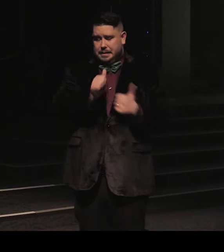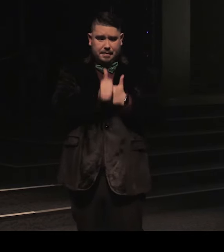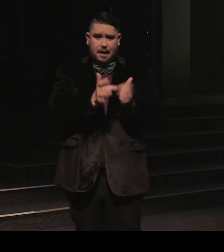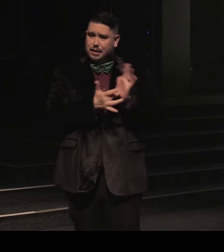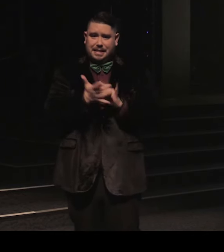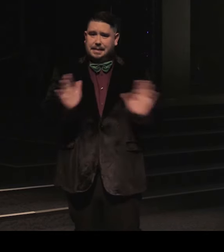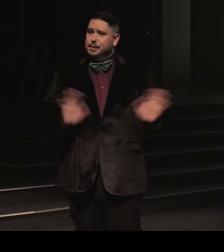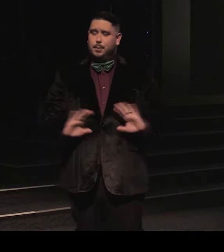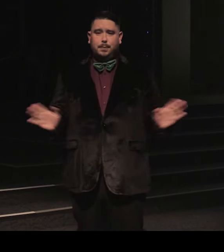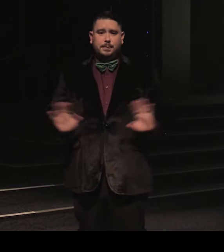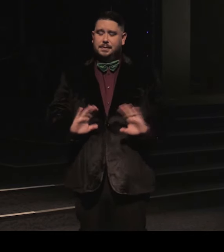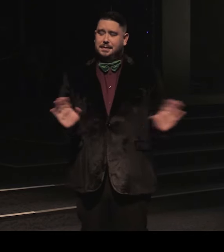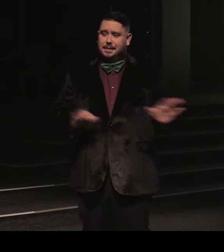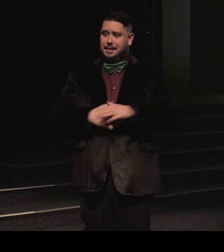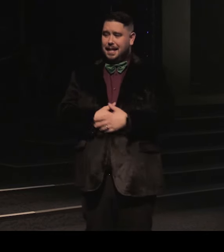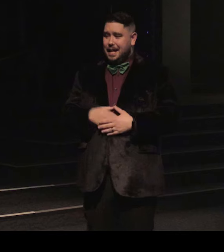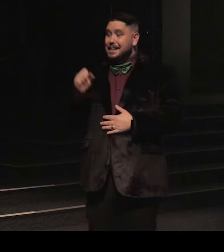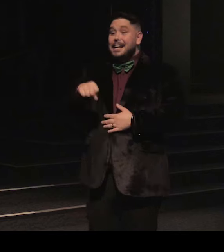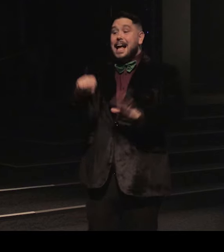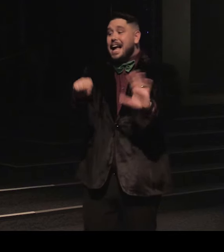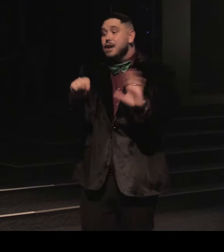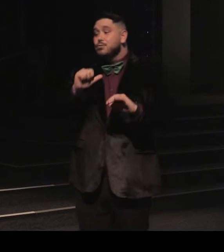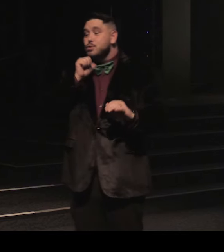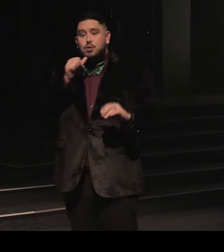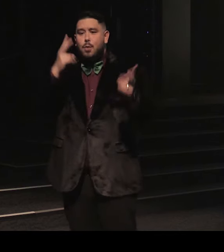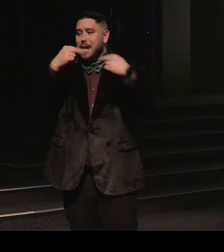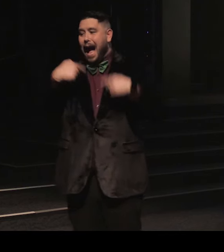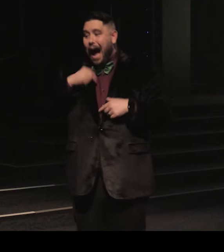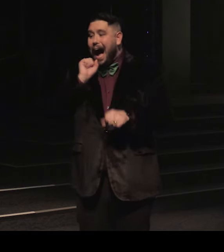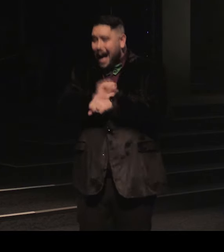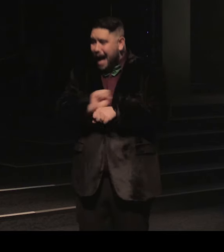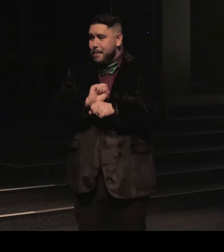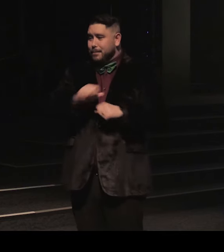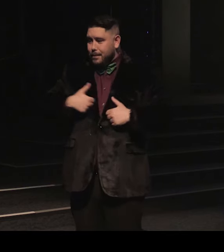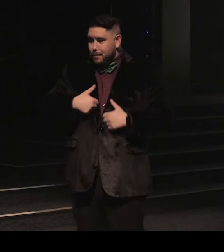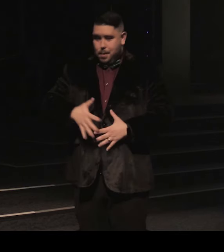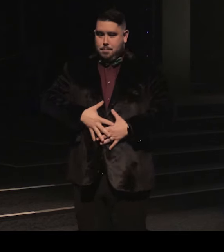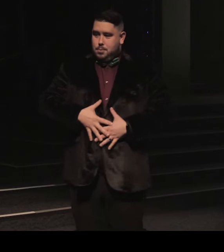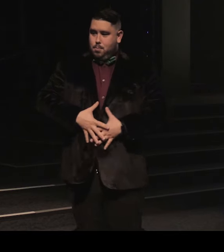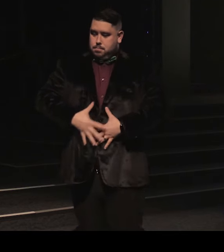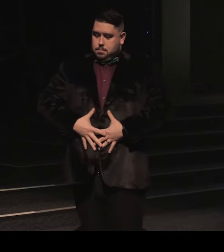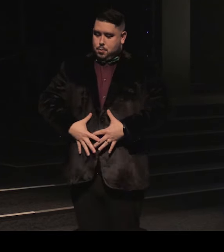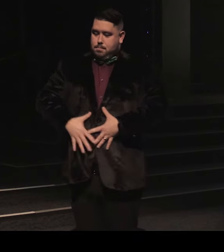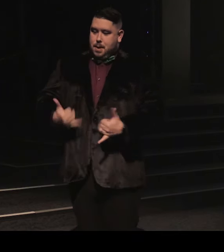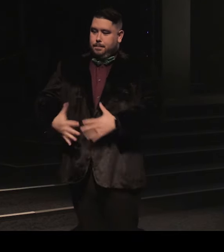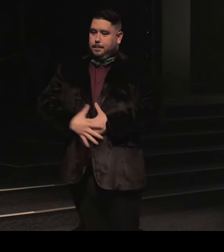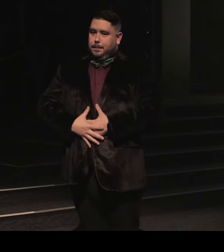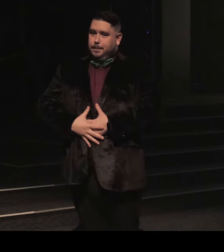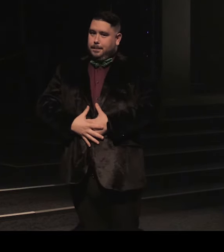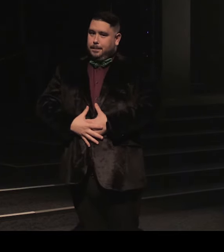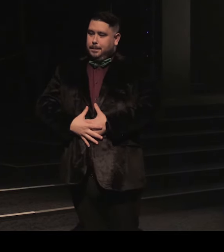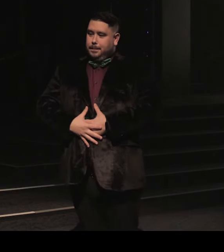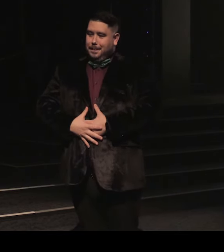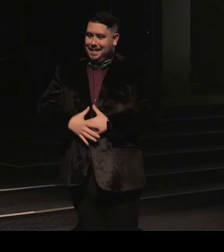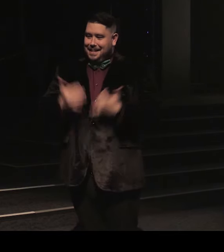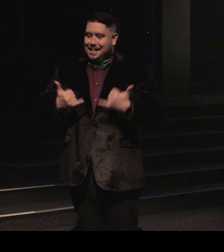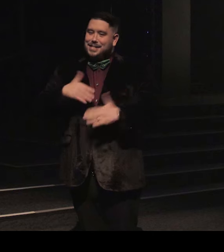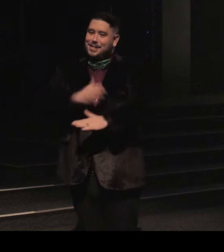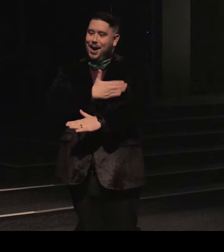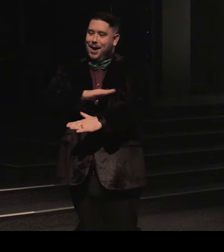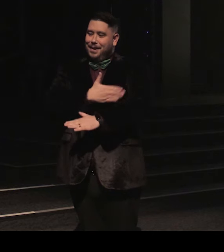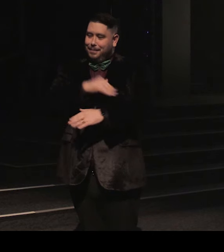and yes, I'm sucking in. I know y'all are judging me right now. But this is... This is a song I had a lot of fun writing, thinking